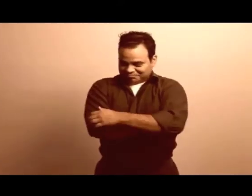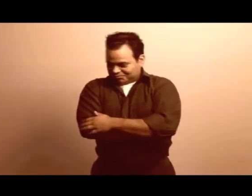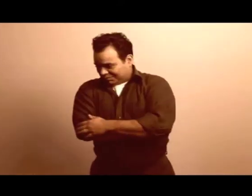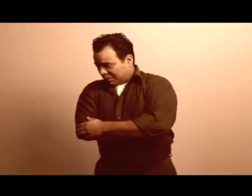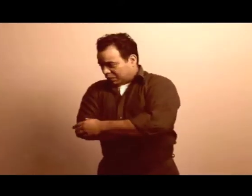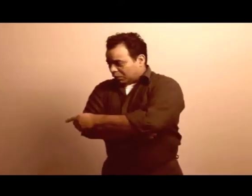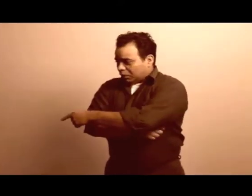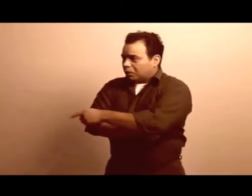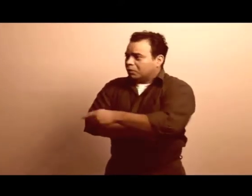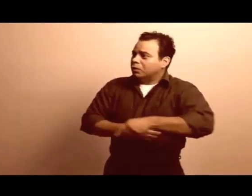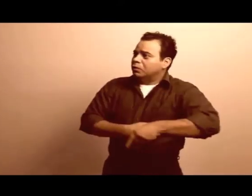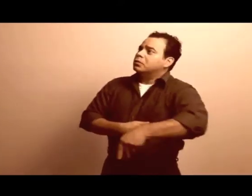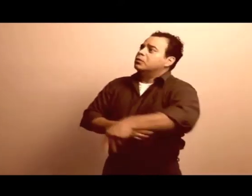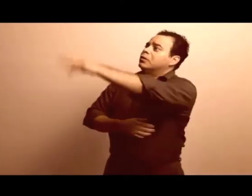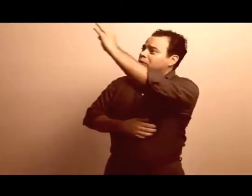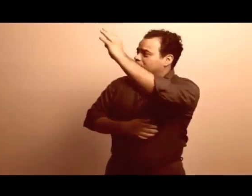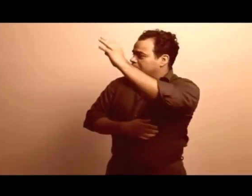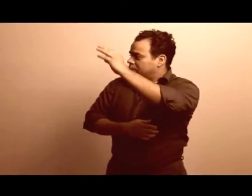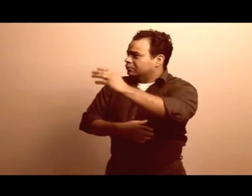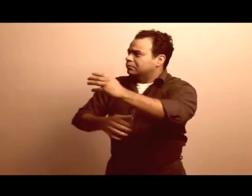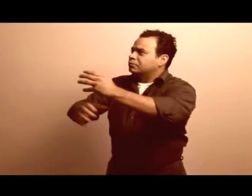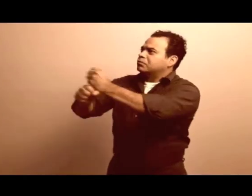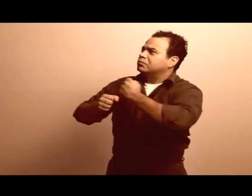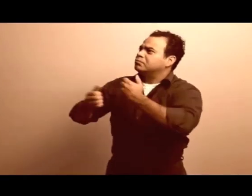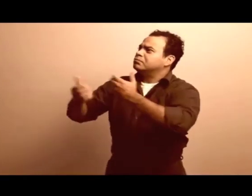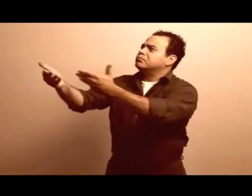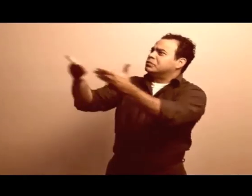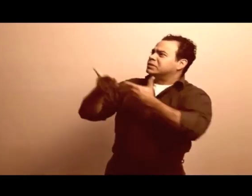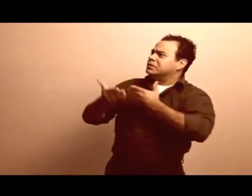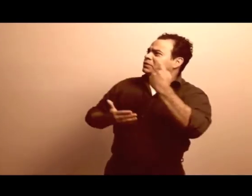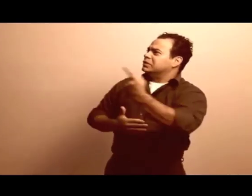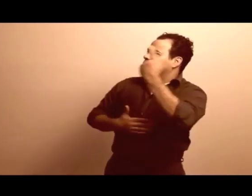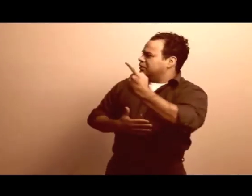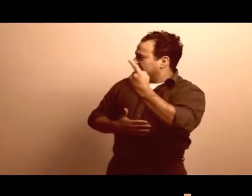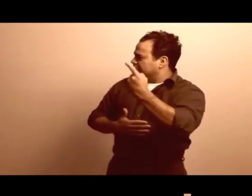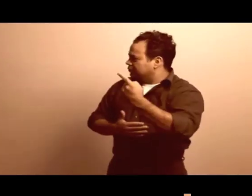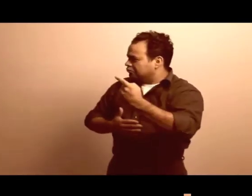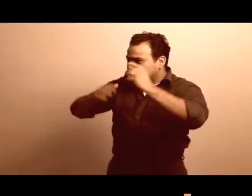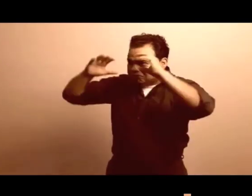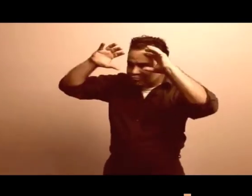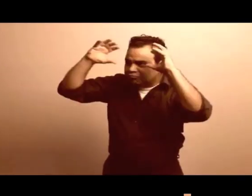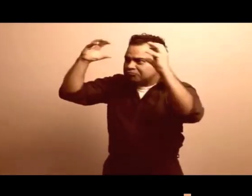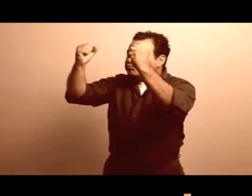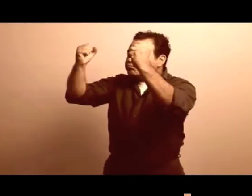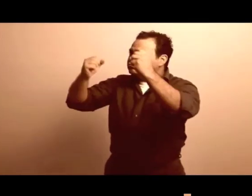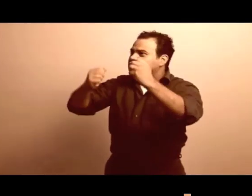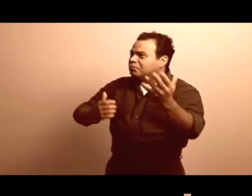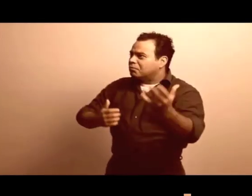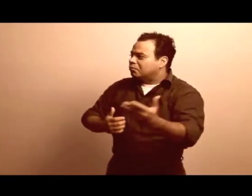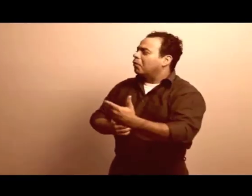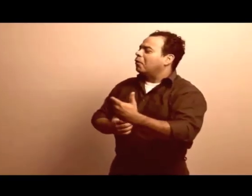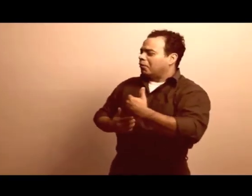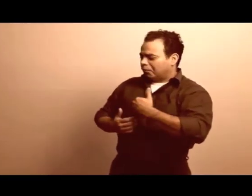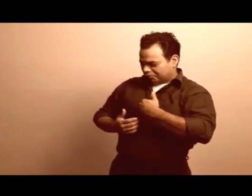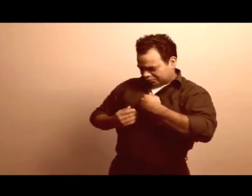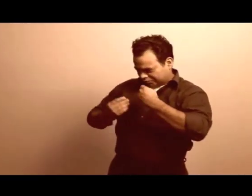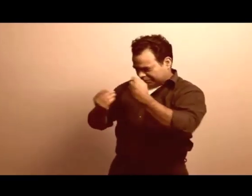Go, One Feather, where the bison roam, and be no more a boy. Bring us back some meat, and you shall smoke the